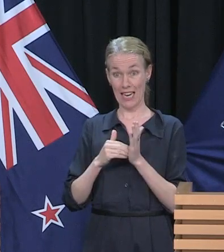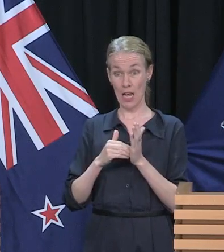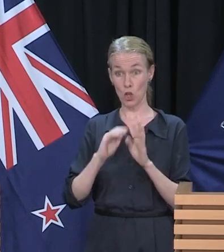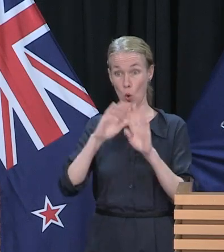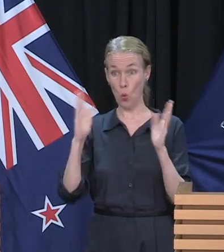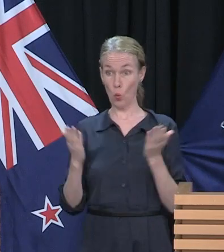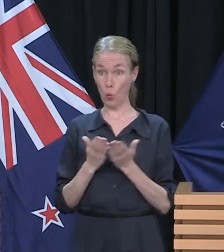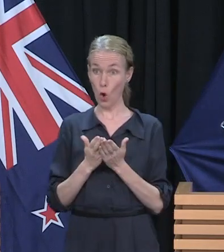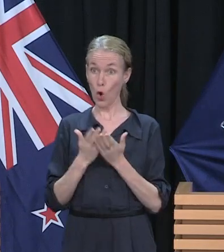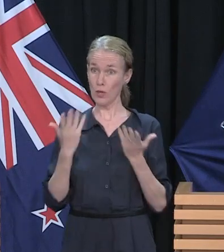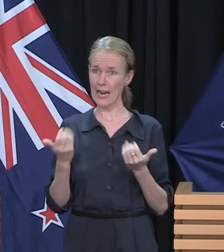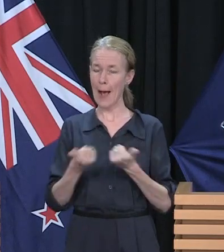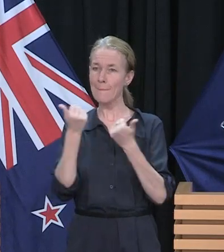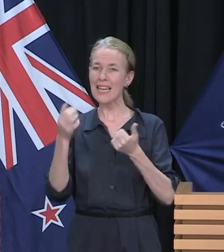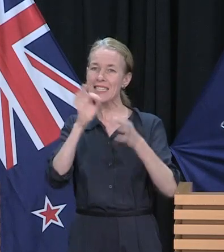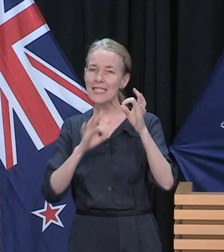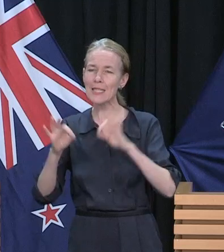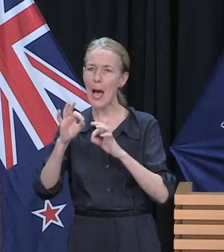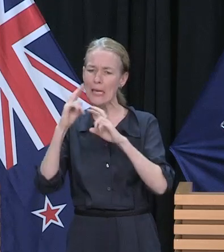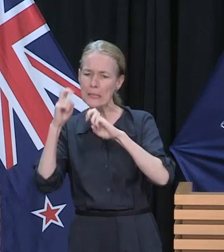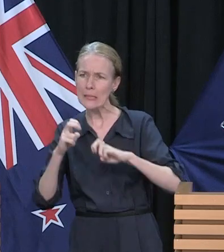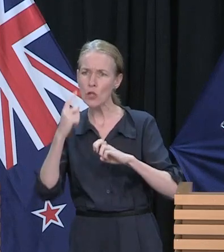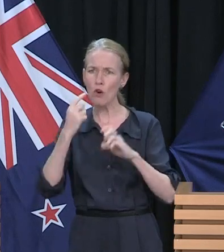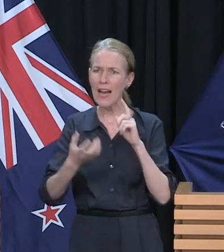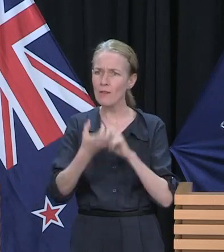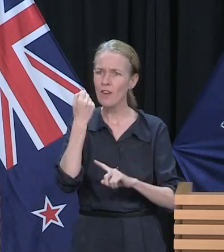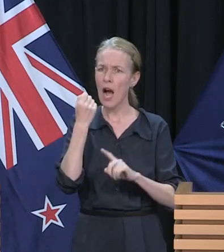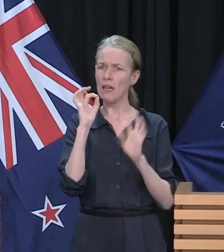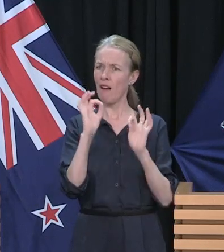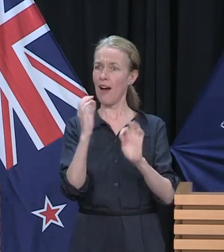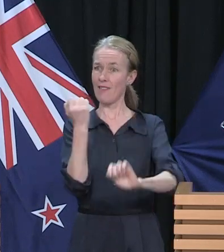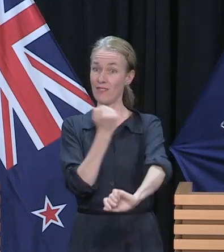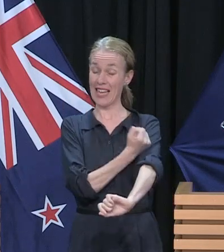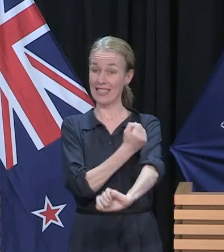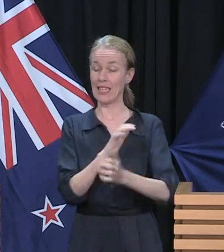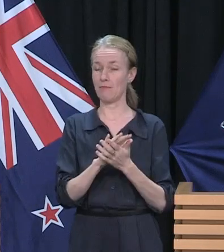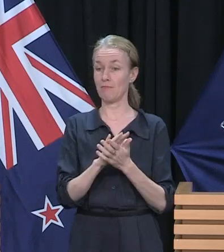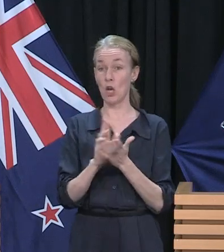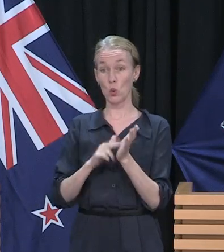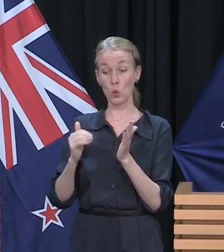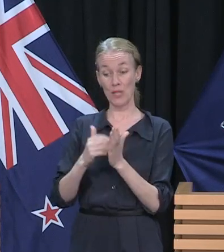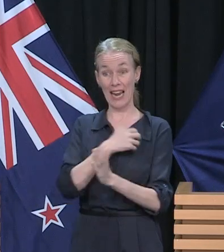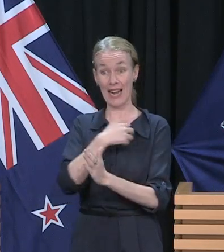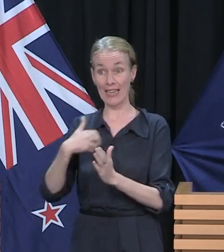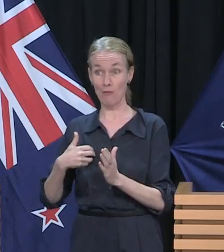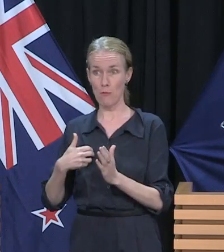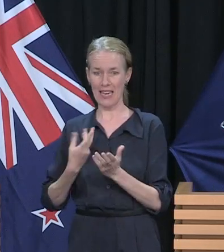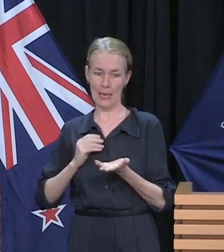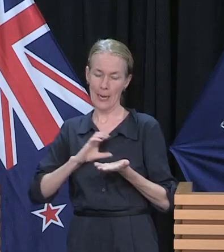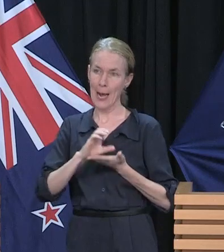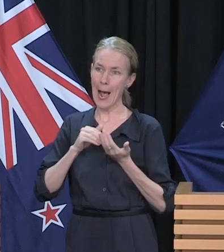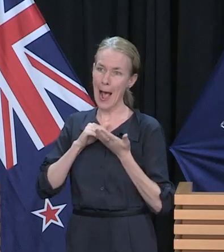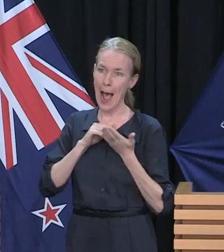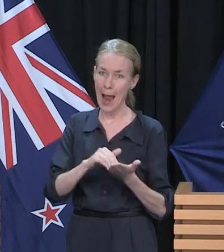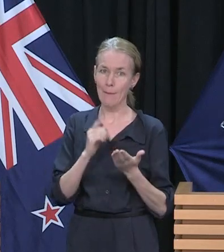Woods has already outlined what the New Zealand government is doing to back the research around vaccine development, and